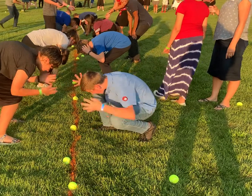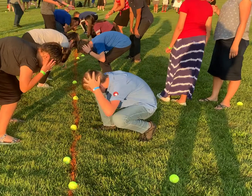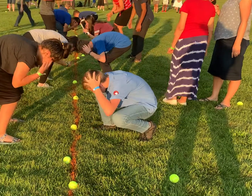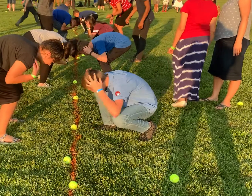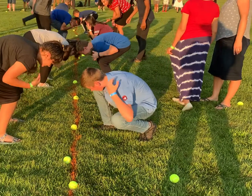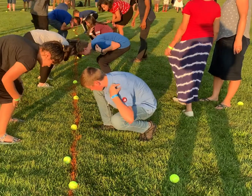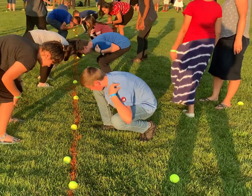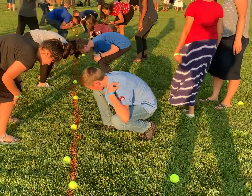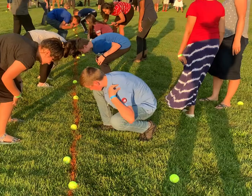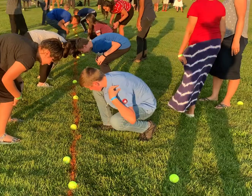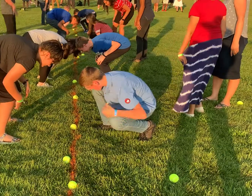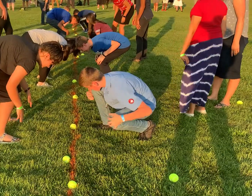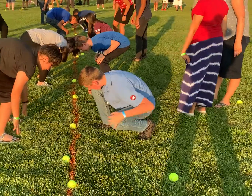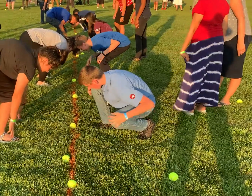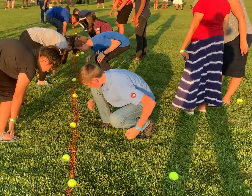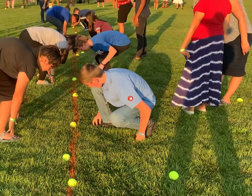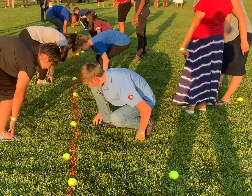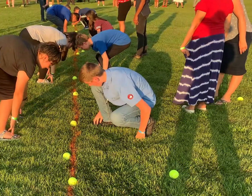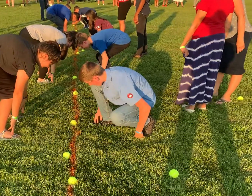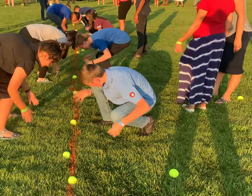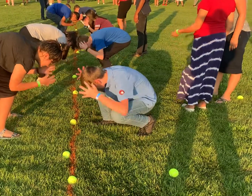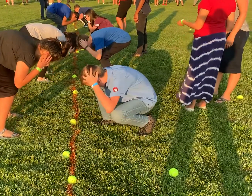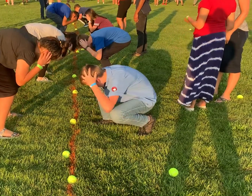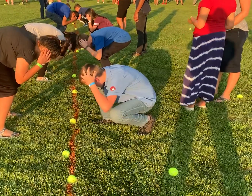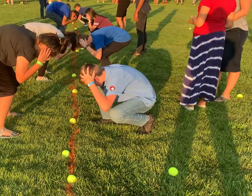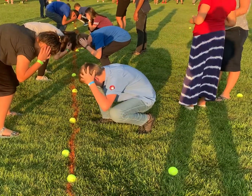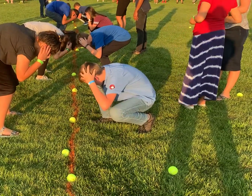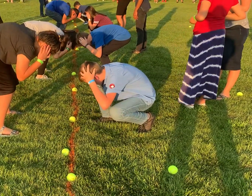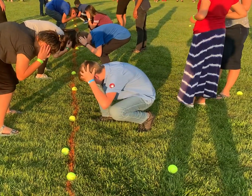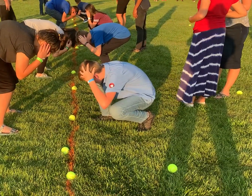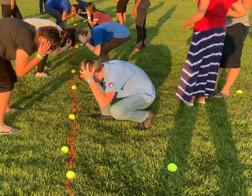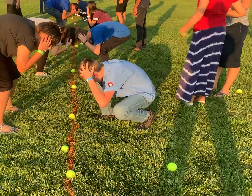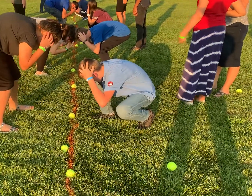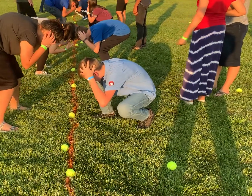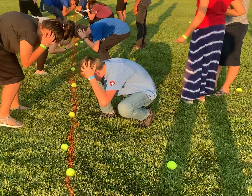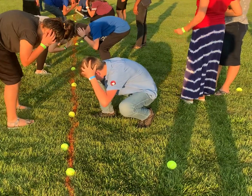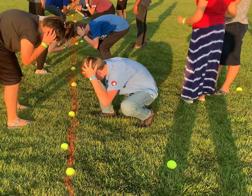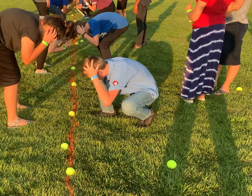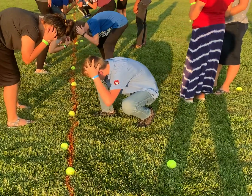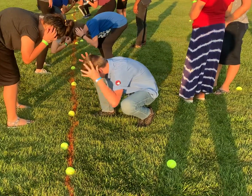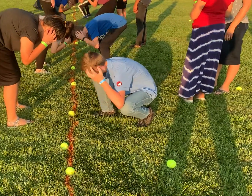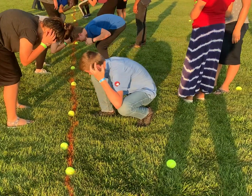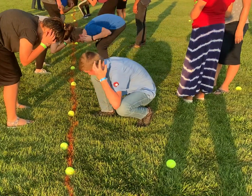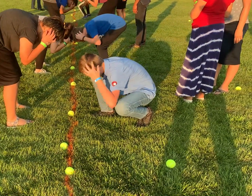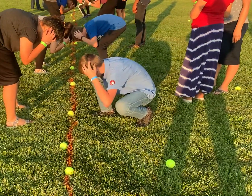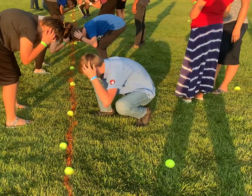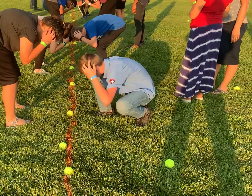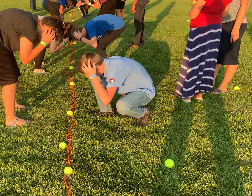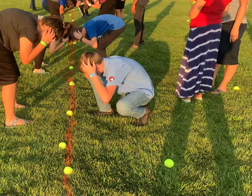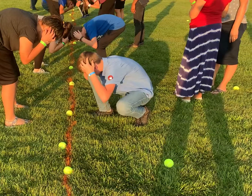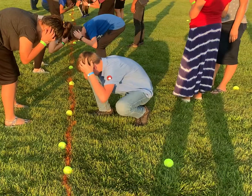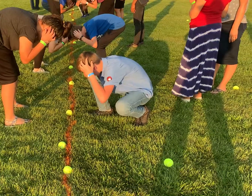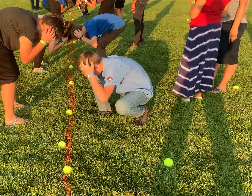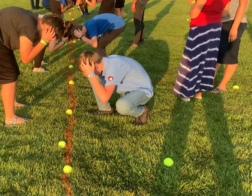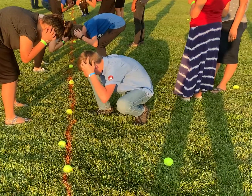Shoulders, knees, toes, head. Hey, yo. Hey, you can't hover. You can't hover. Head, head, head, head.